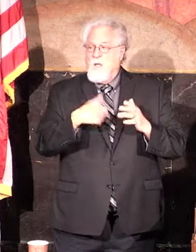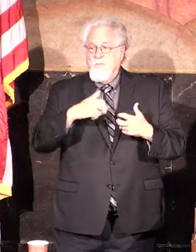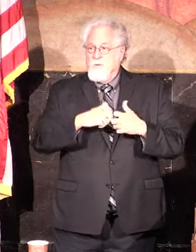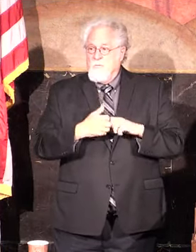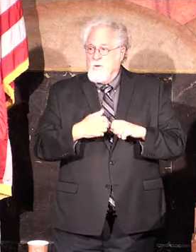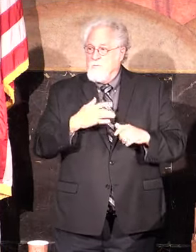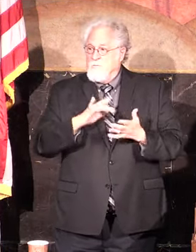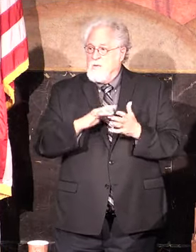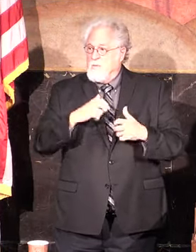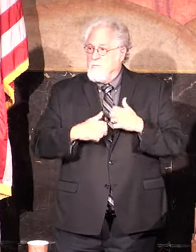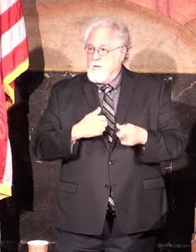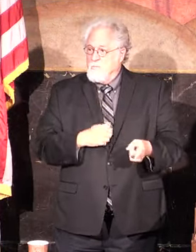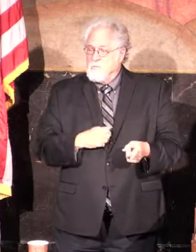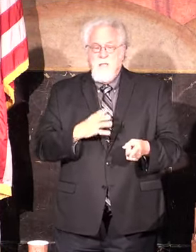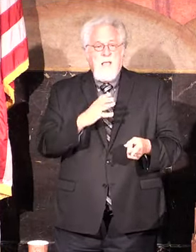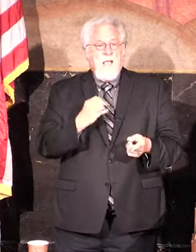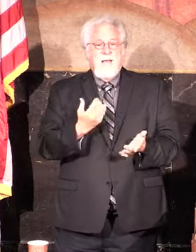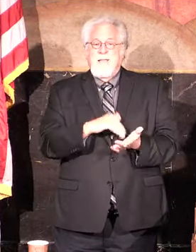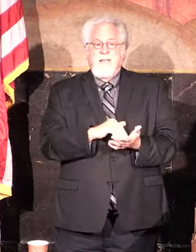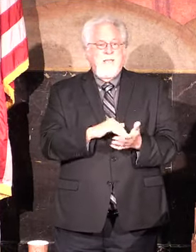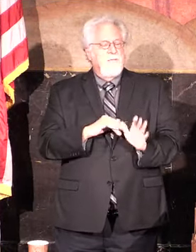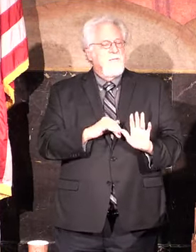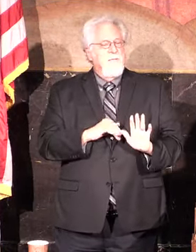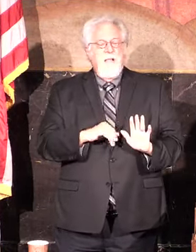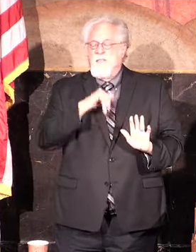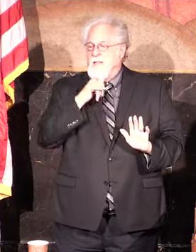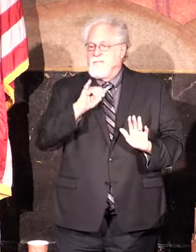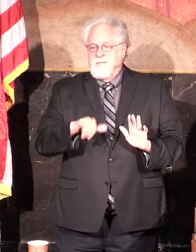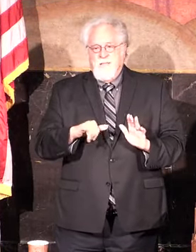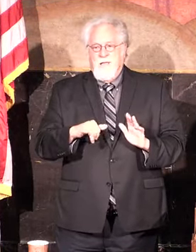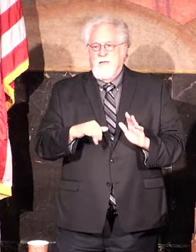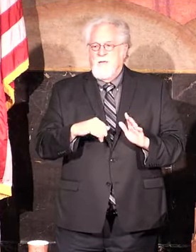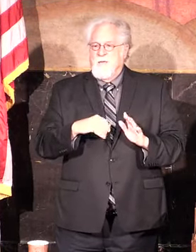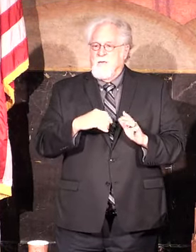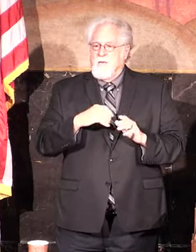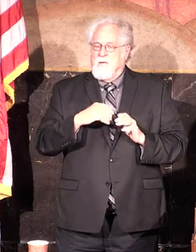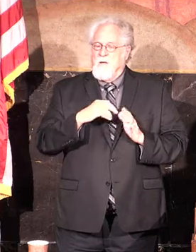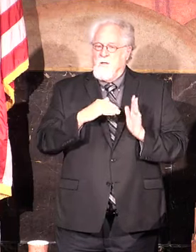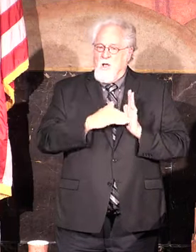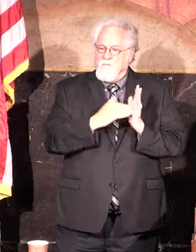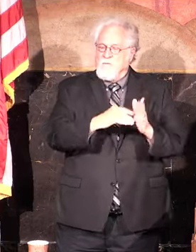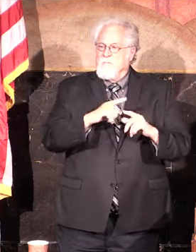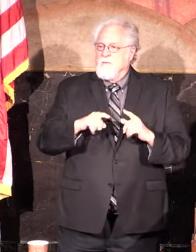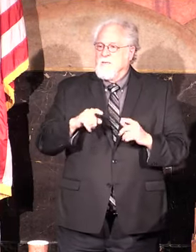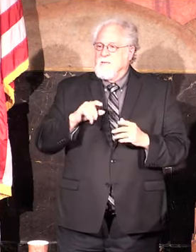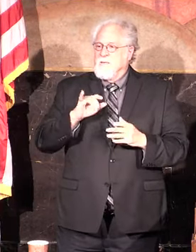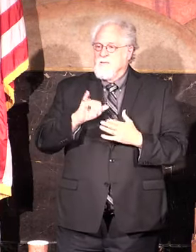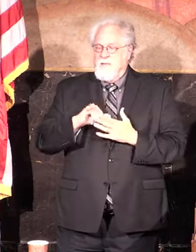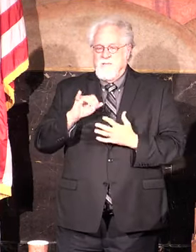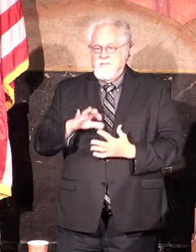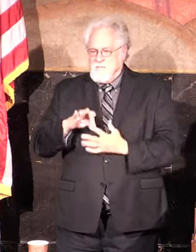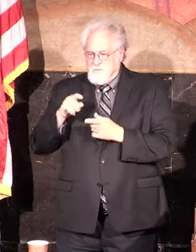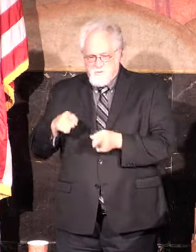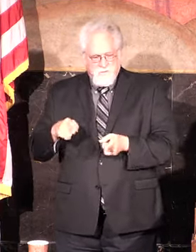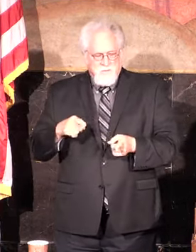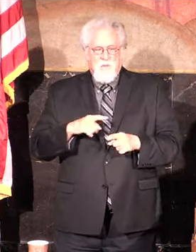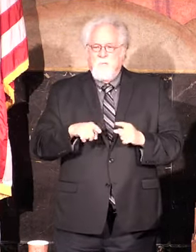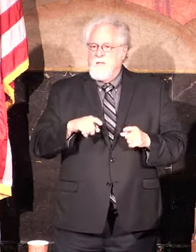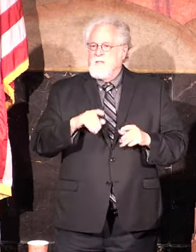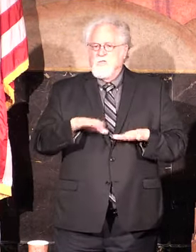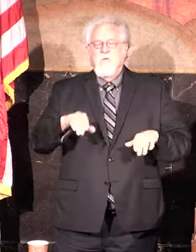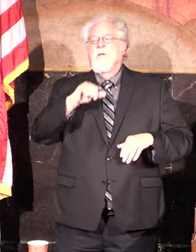condition. And again, that's not the rule. That is very much the exception. But it is evidence that children are